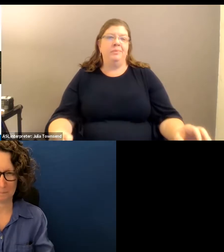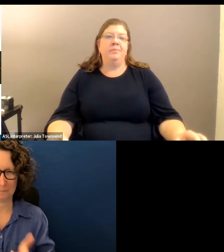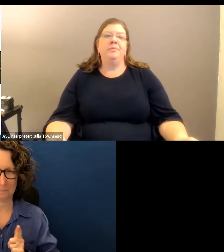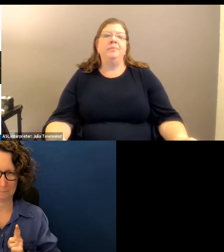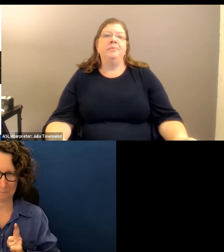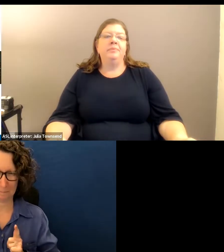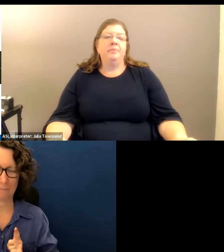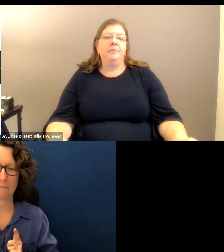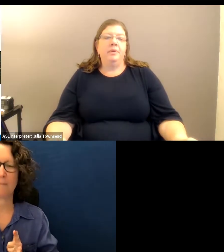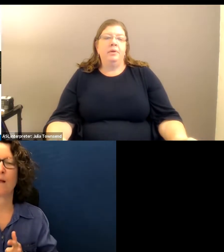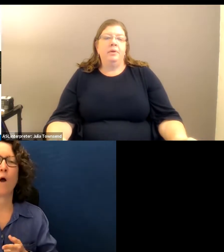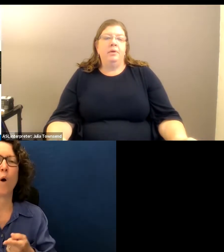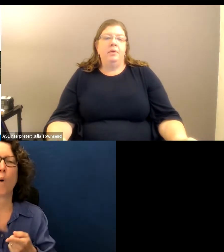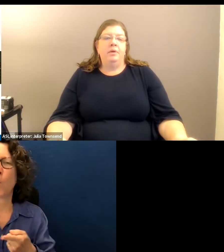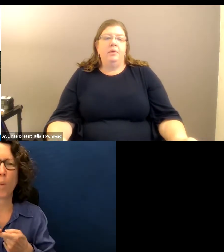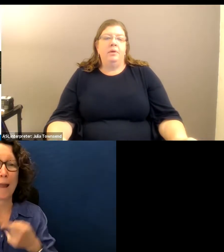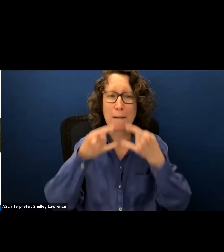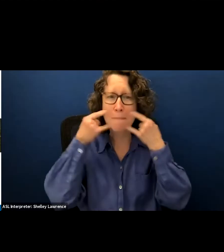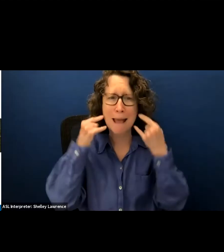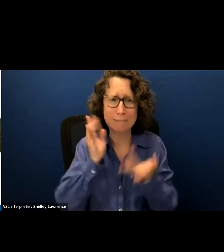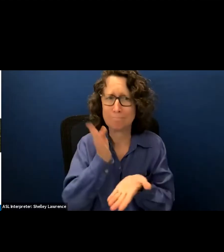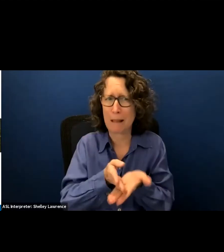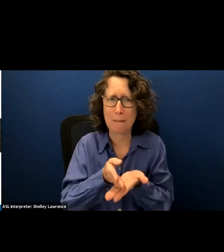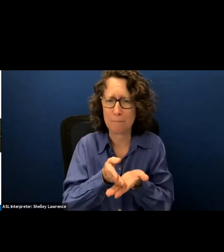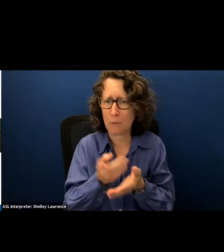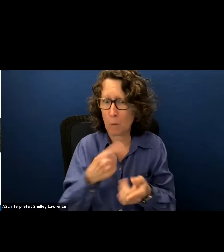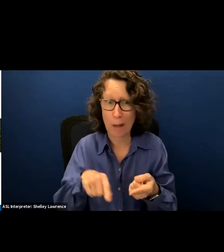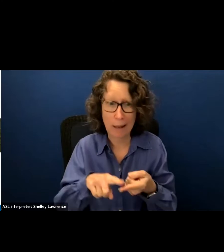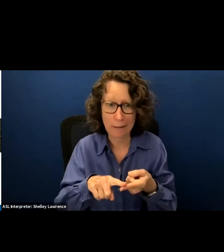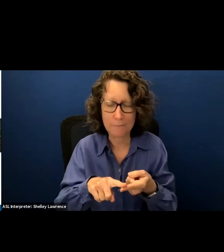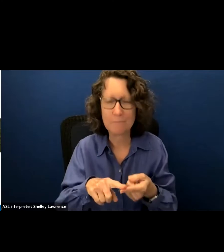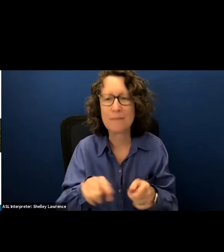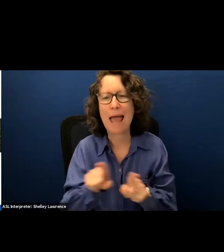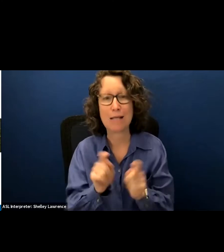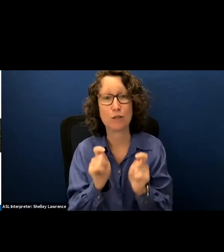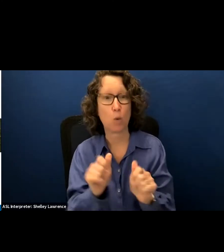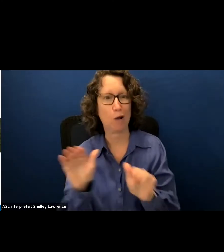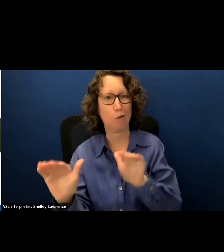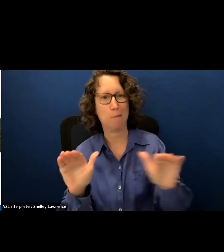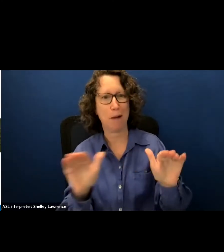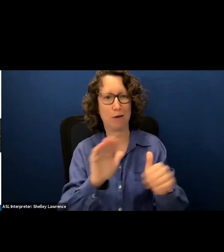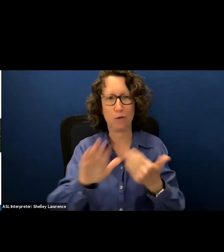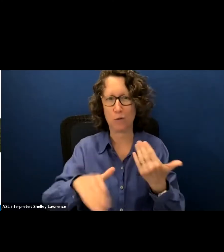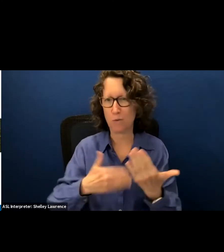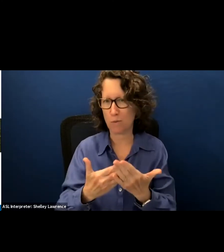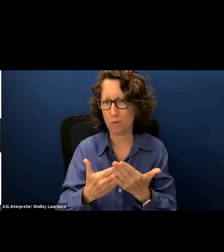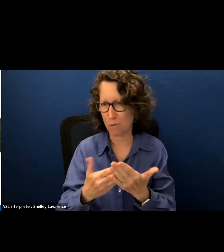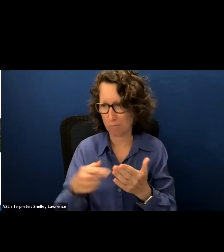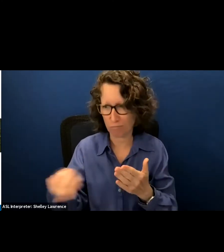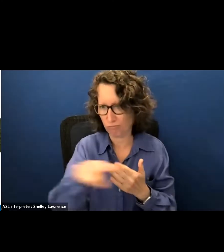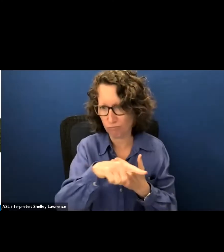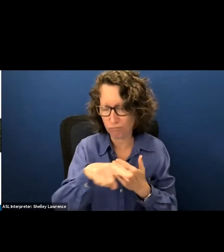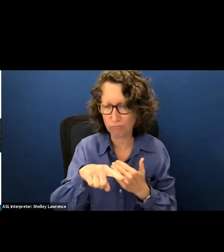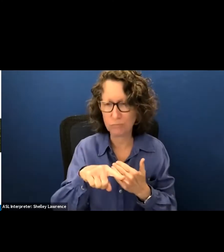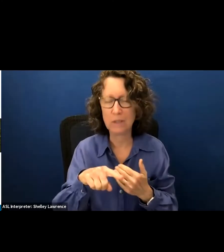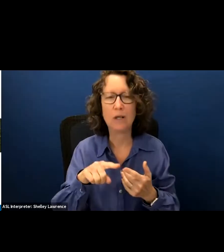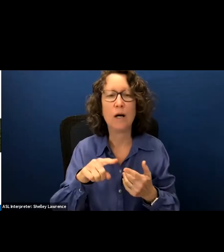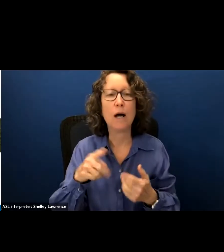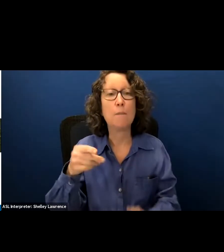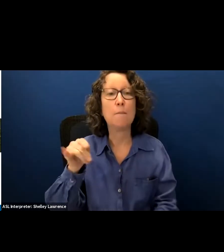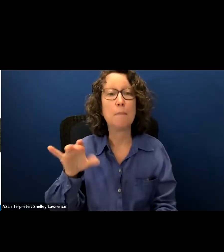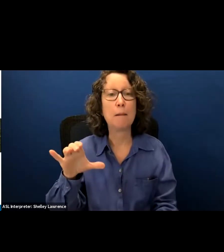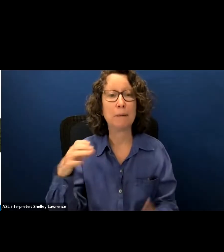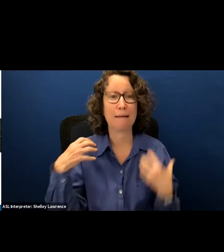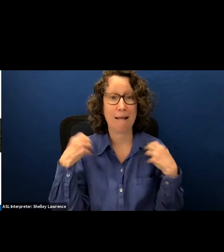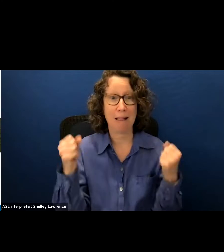So when do we eliminate masks? So just as a quick reminder to everyone, Public Health has